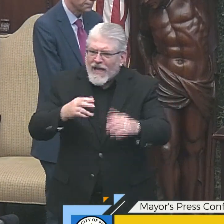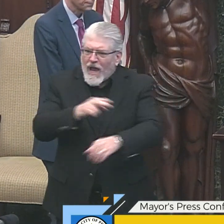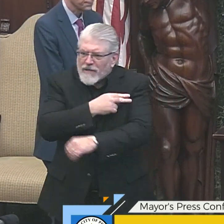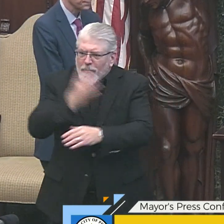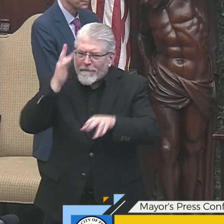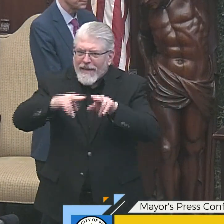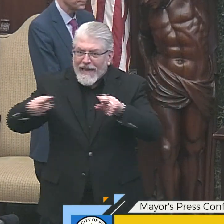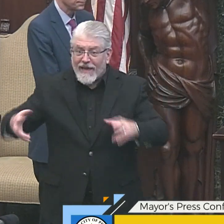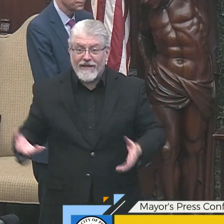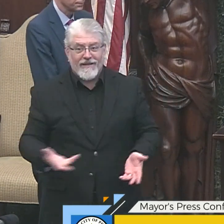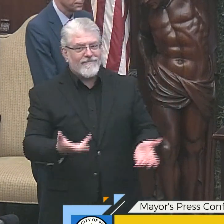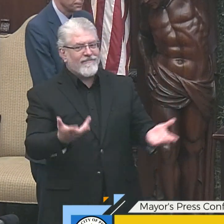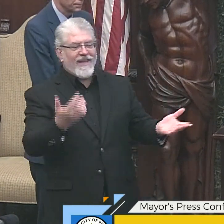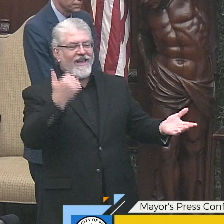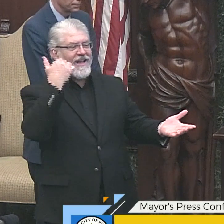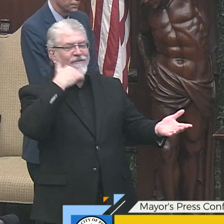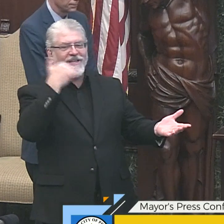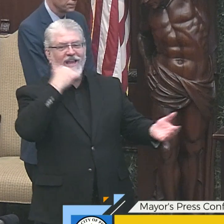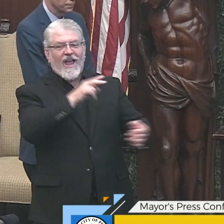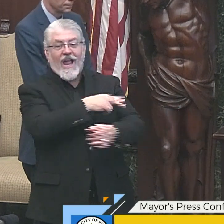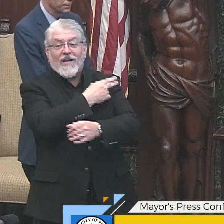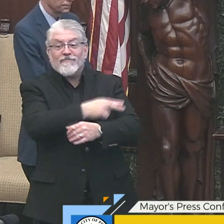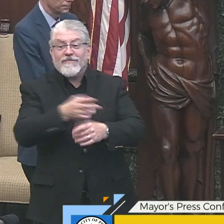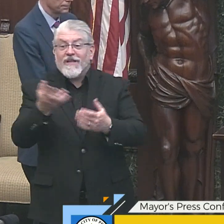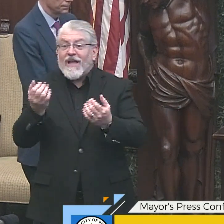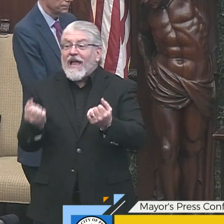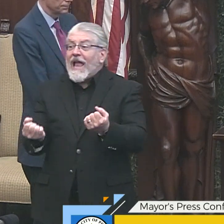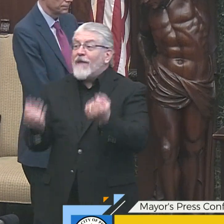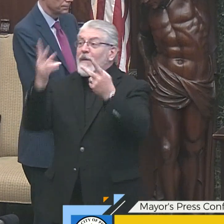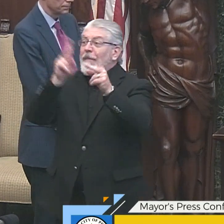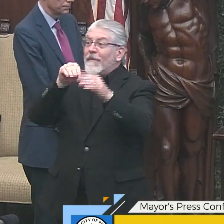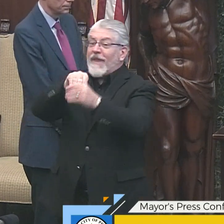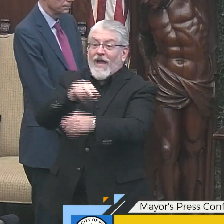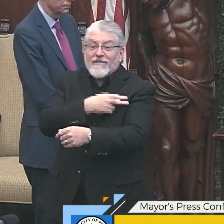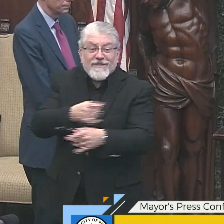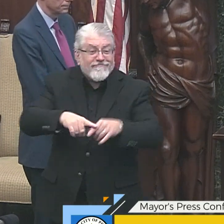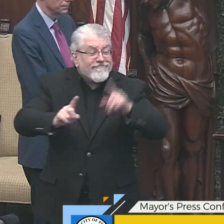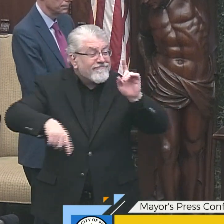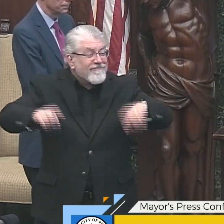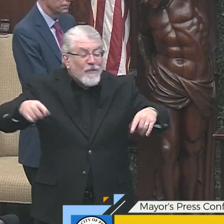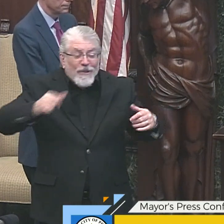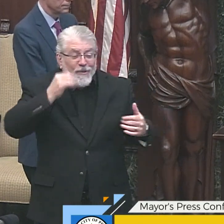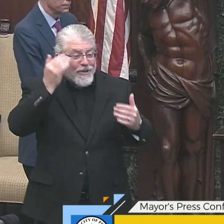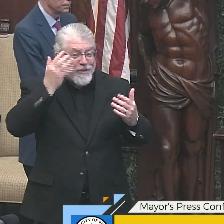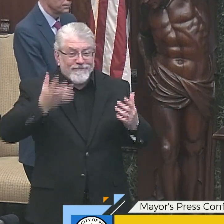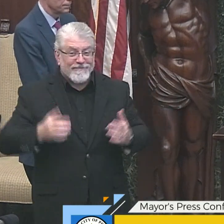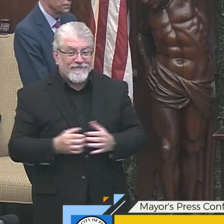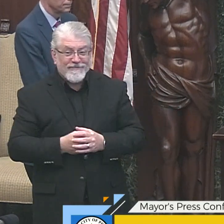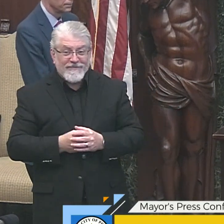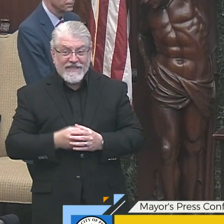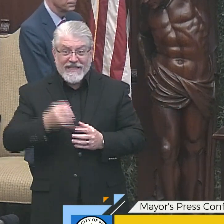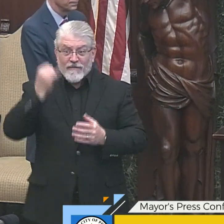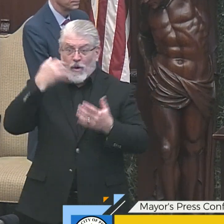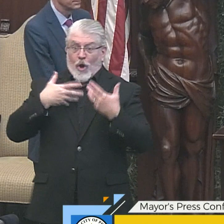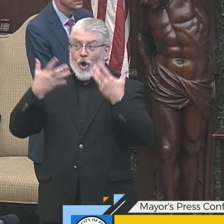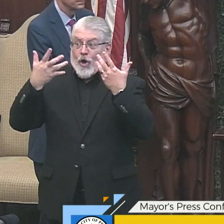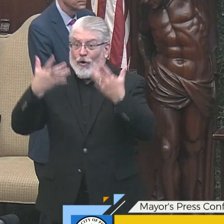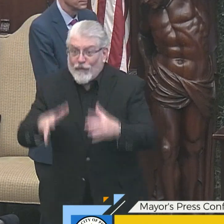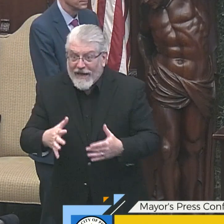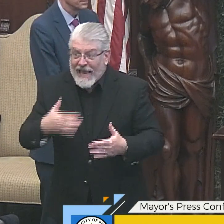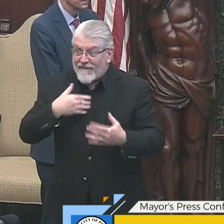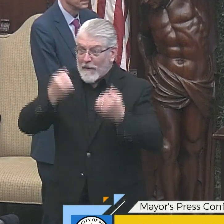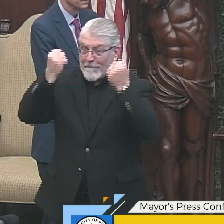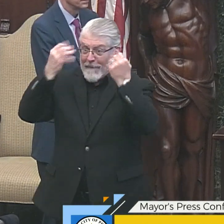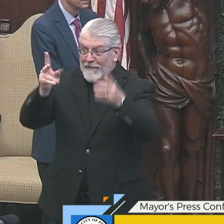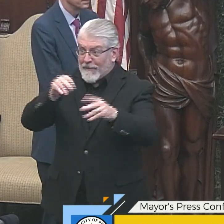different. So if there's a surge while there's a large population of people in a particular hospital, they're going to have less beds.